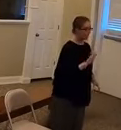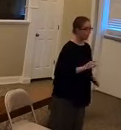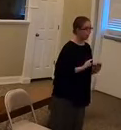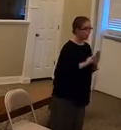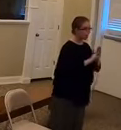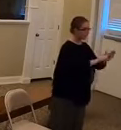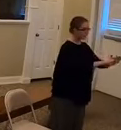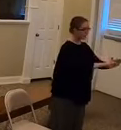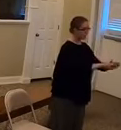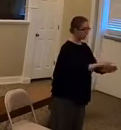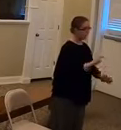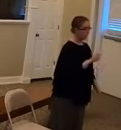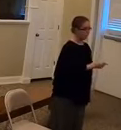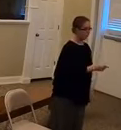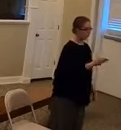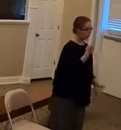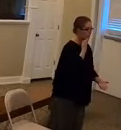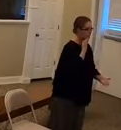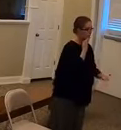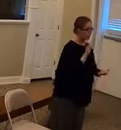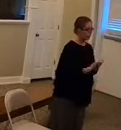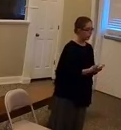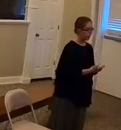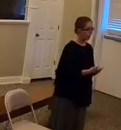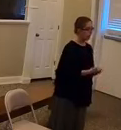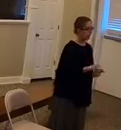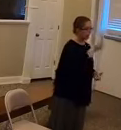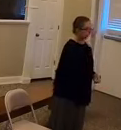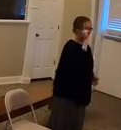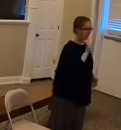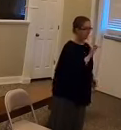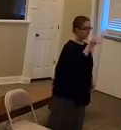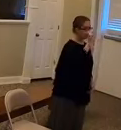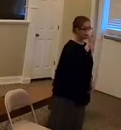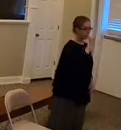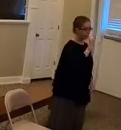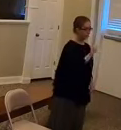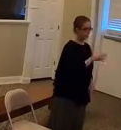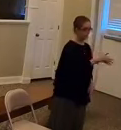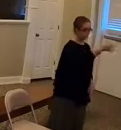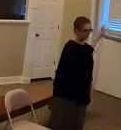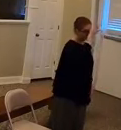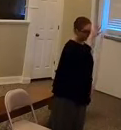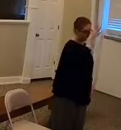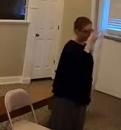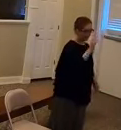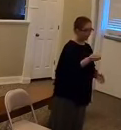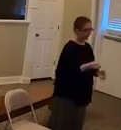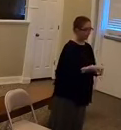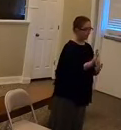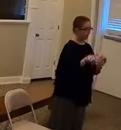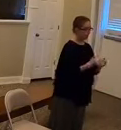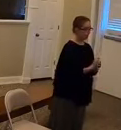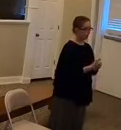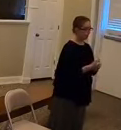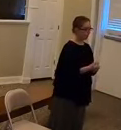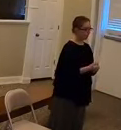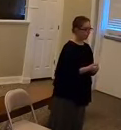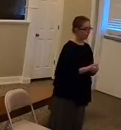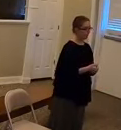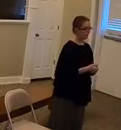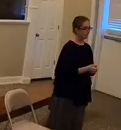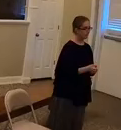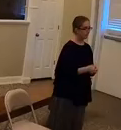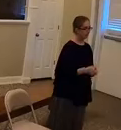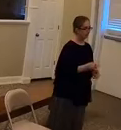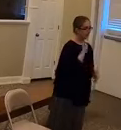surely show thee kindness for Jonathan, thy father's sake, and restore thee all the land of Saul thy